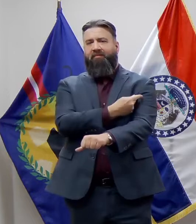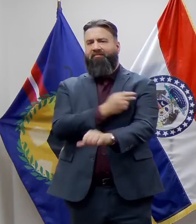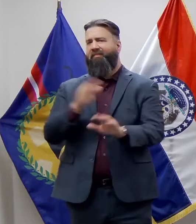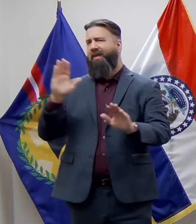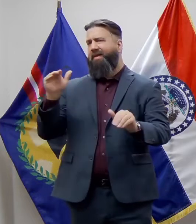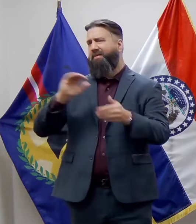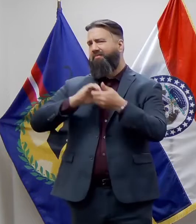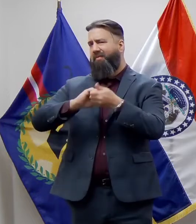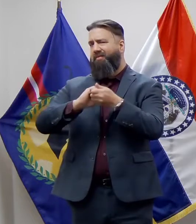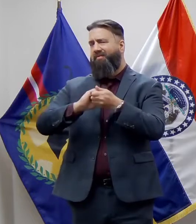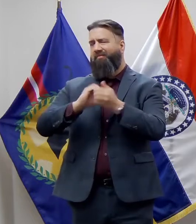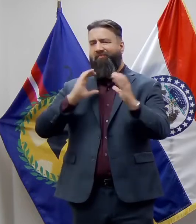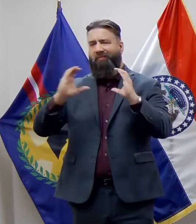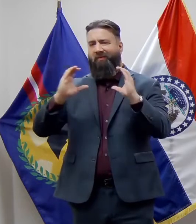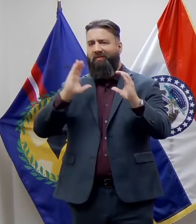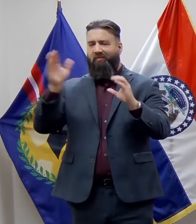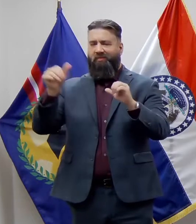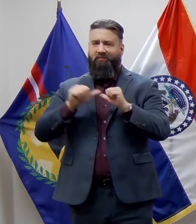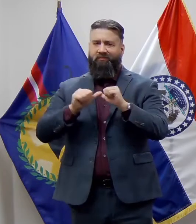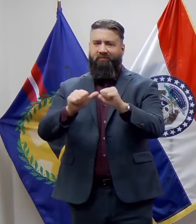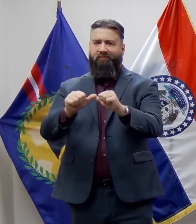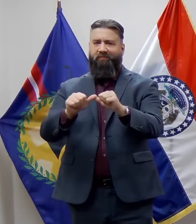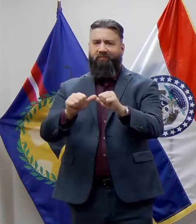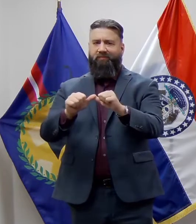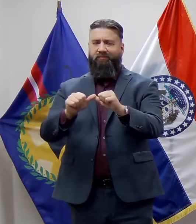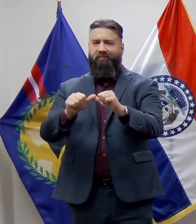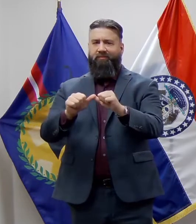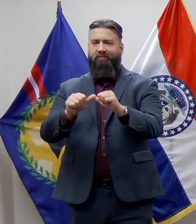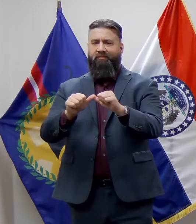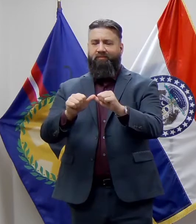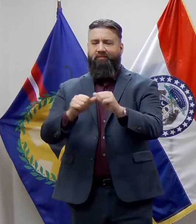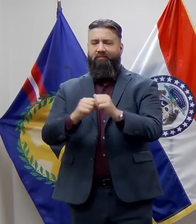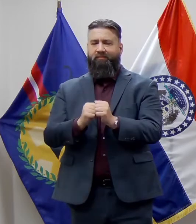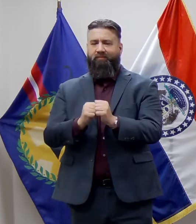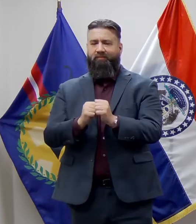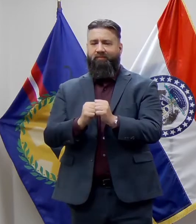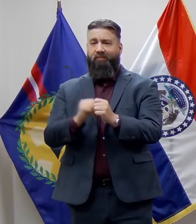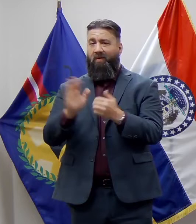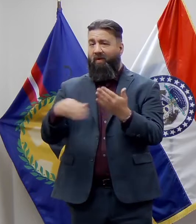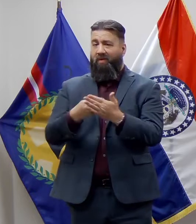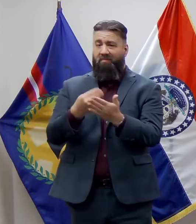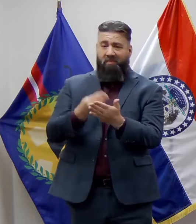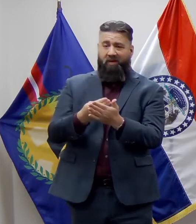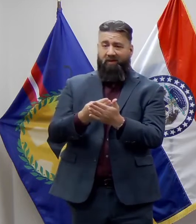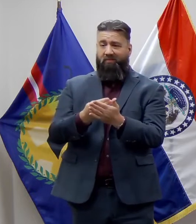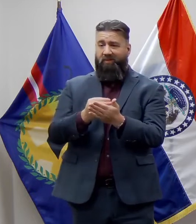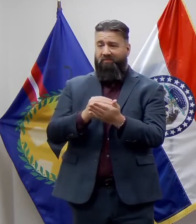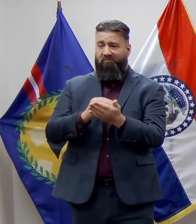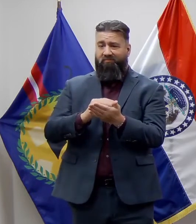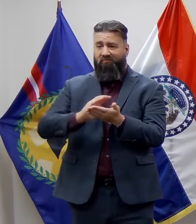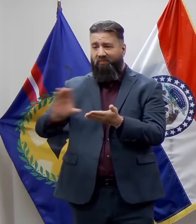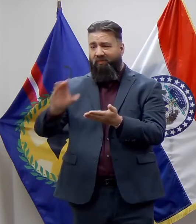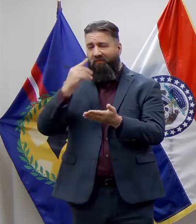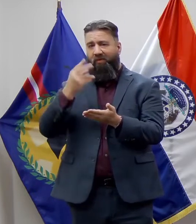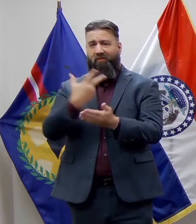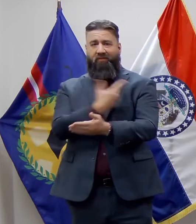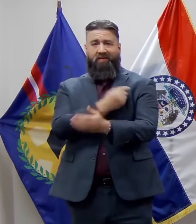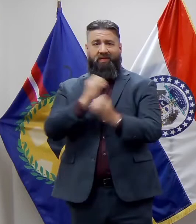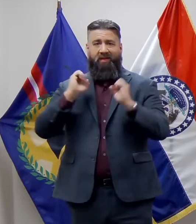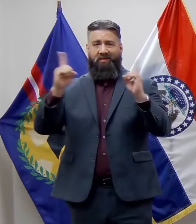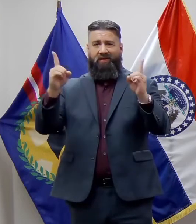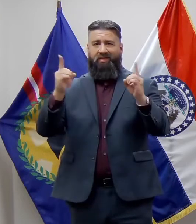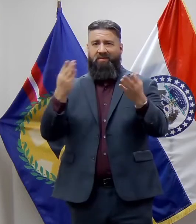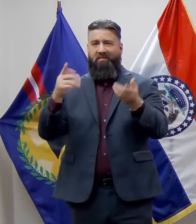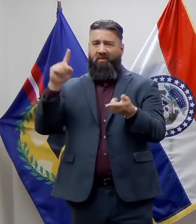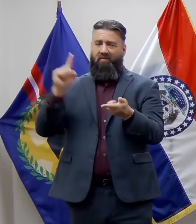and conversations will continue. The amount of resources spent on vaccine education may shift, but I'm sure